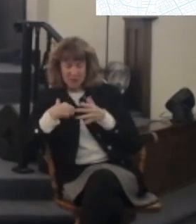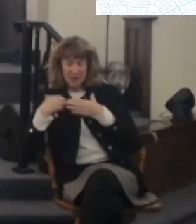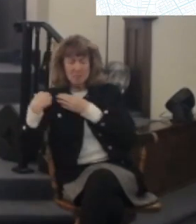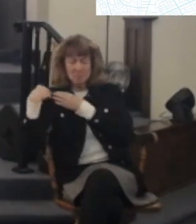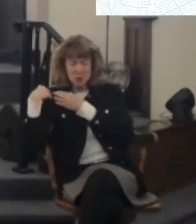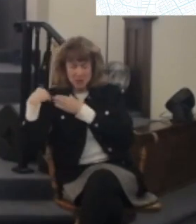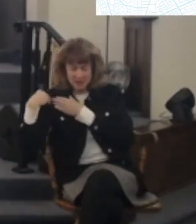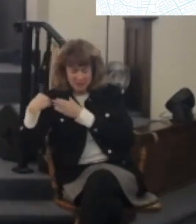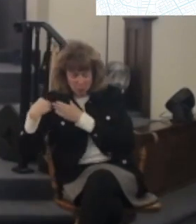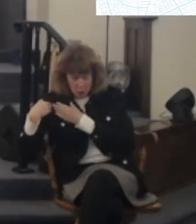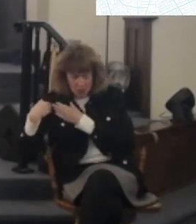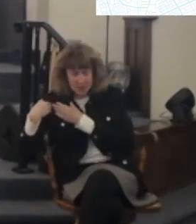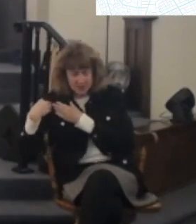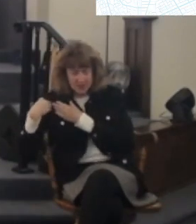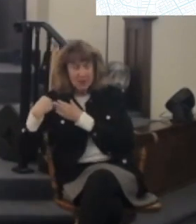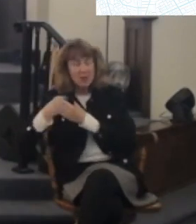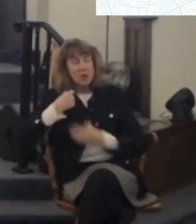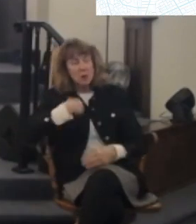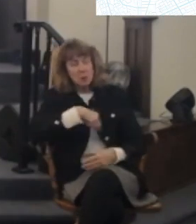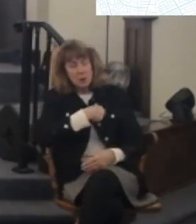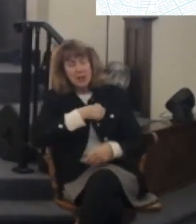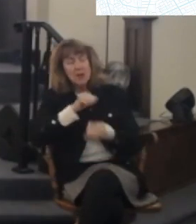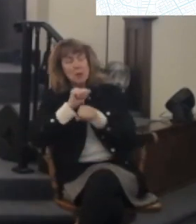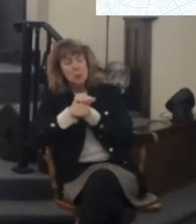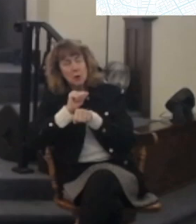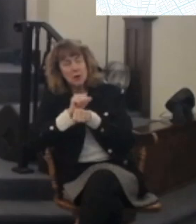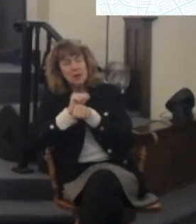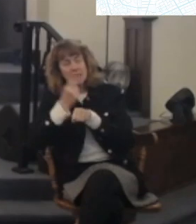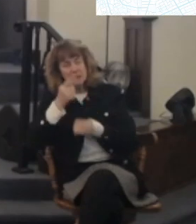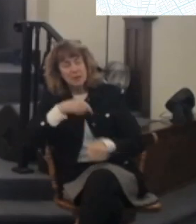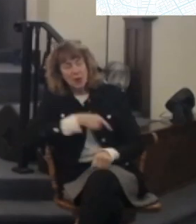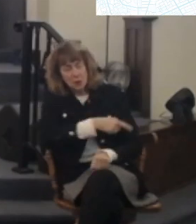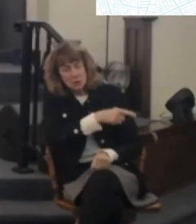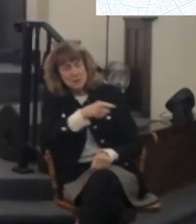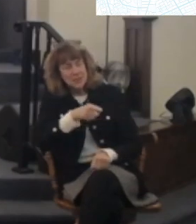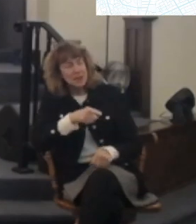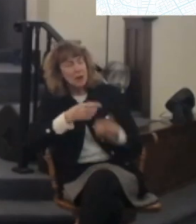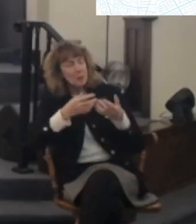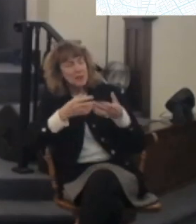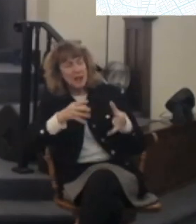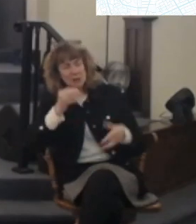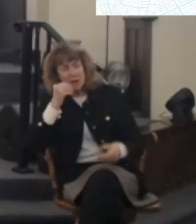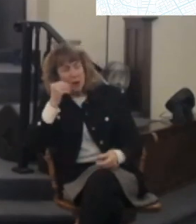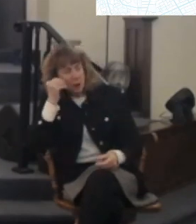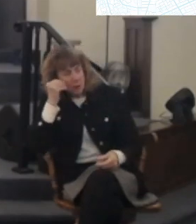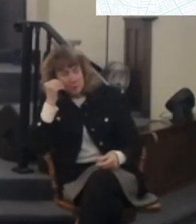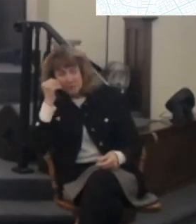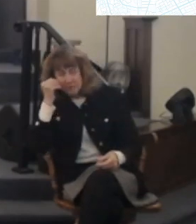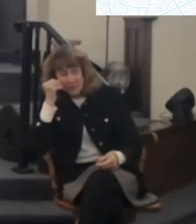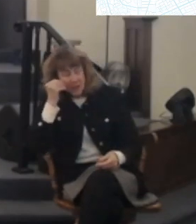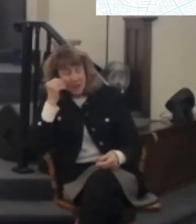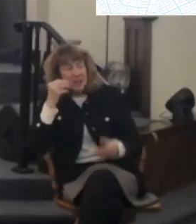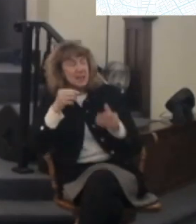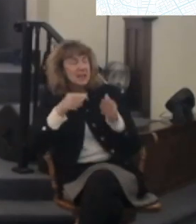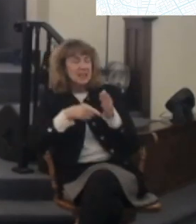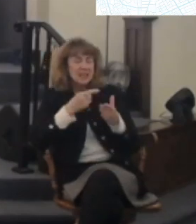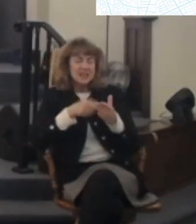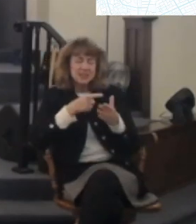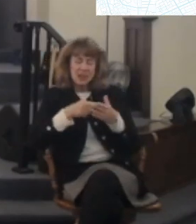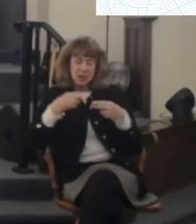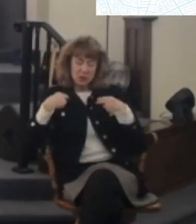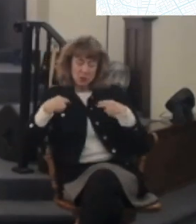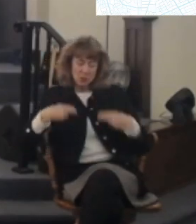realized is we worked through that moment, me and him. But I realize that it's human